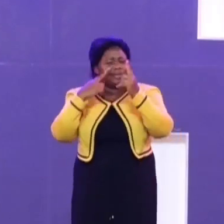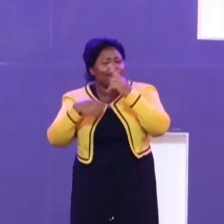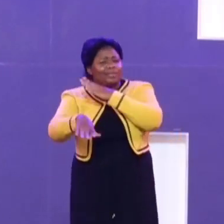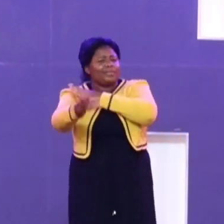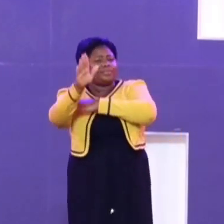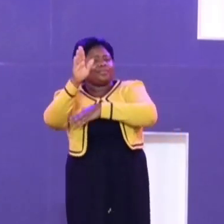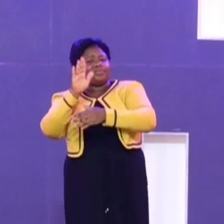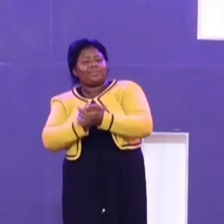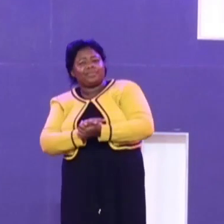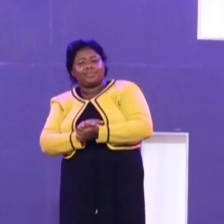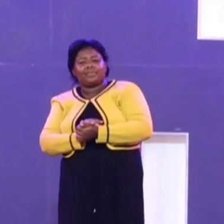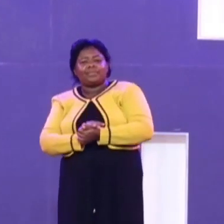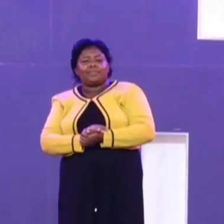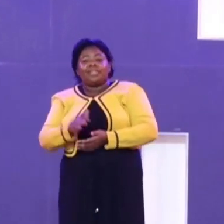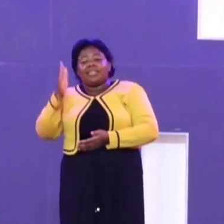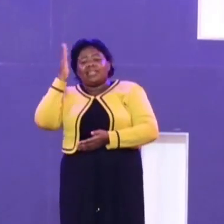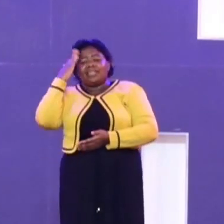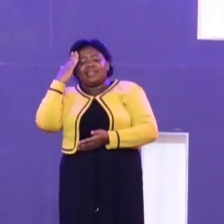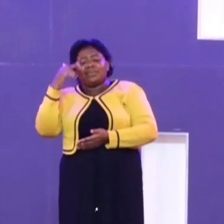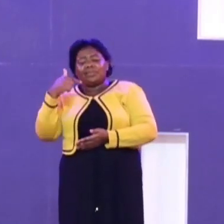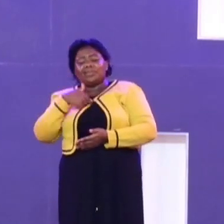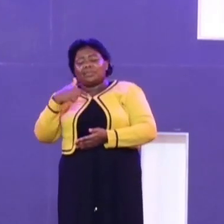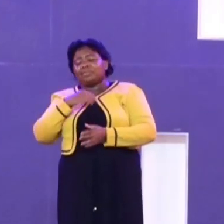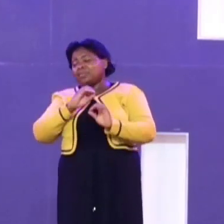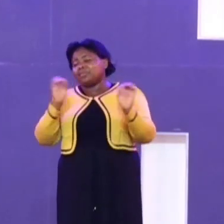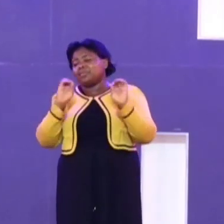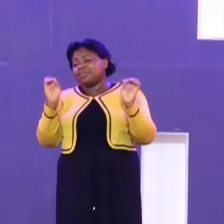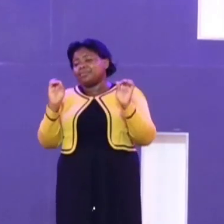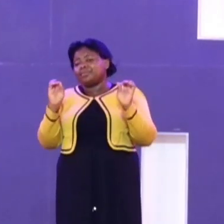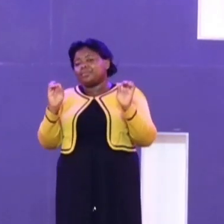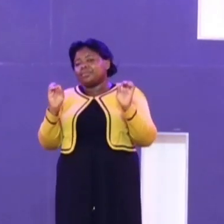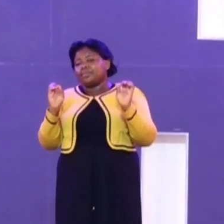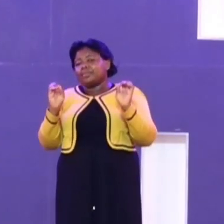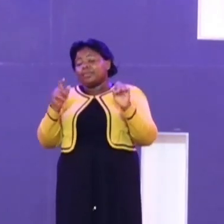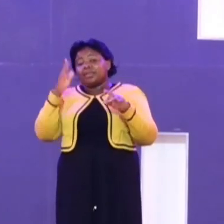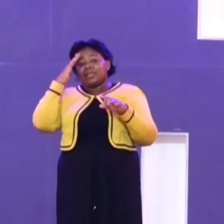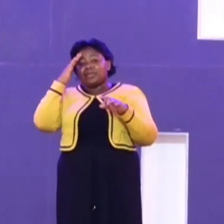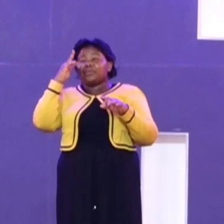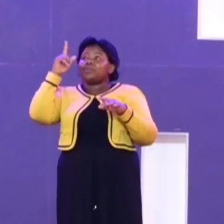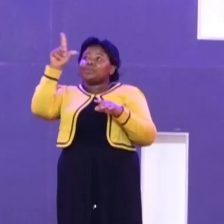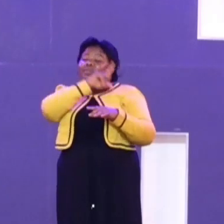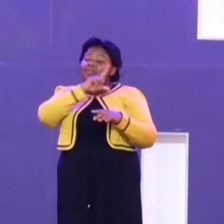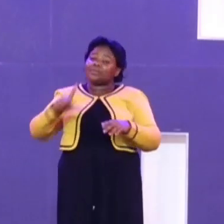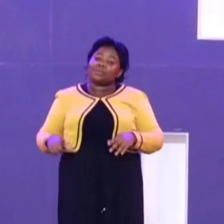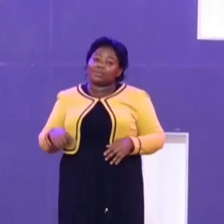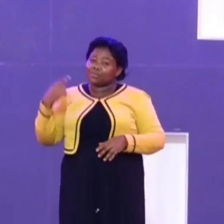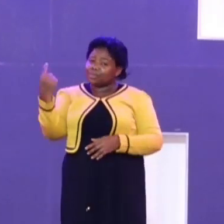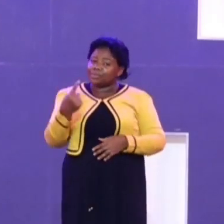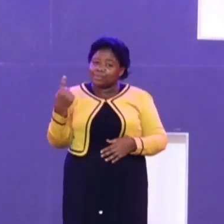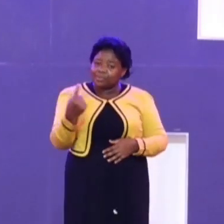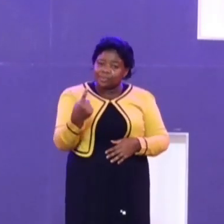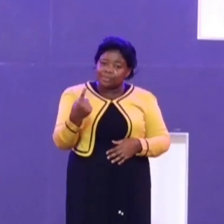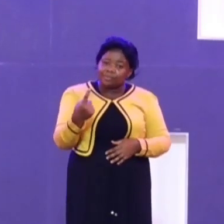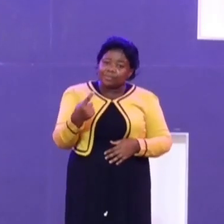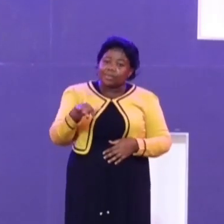eri Katonda. He knew it was not me. Yali amanyi nti si yenze. He knew he was the Lord. Yali amanyi nti kyali kya Mukama.